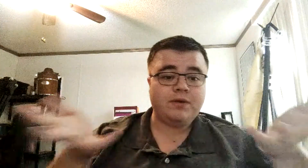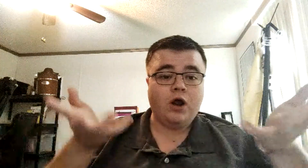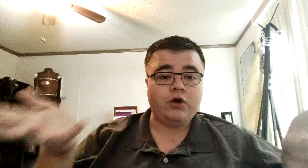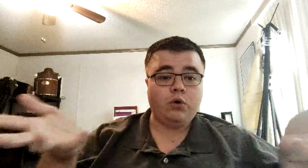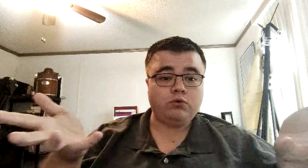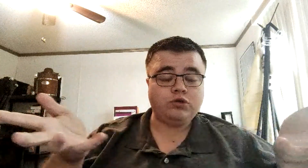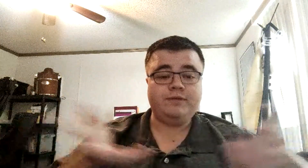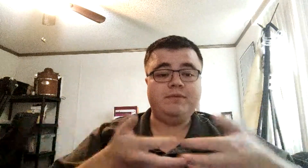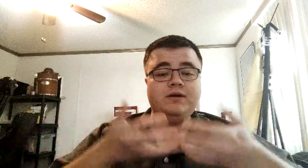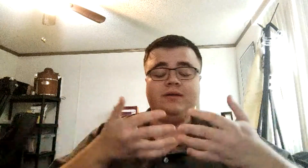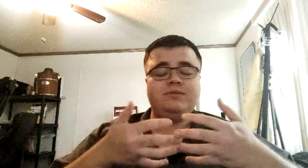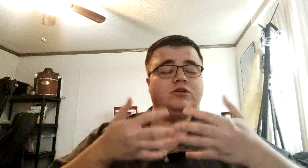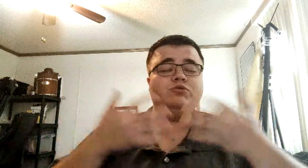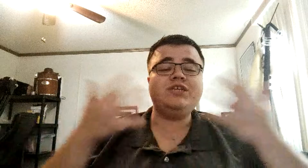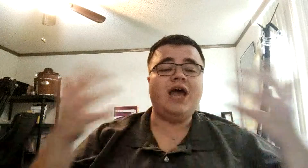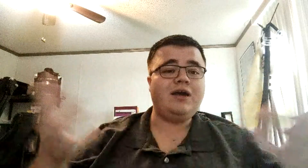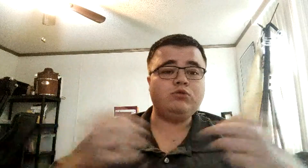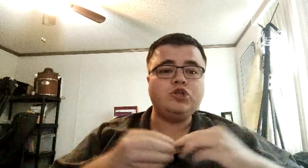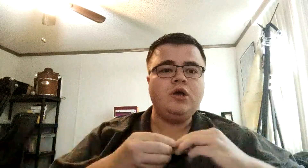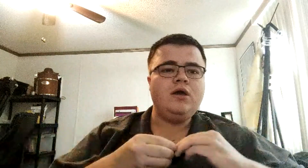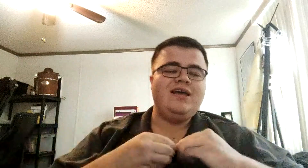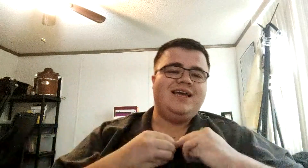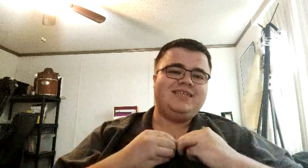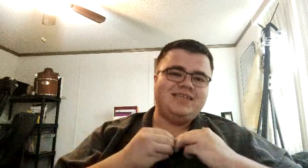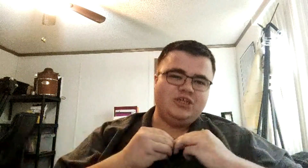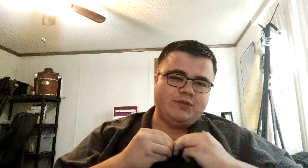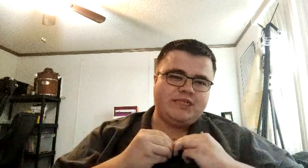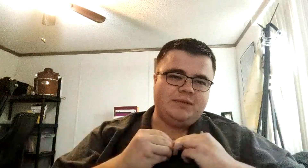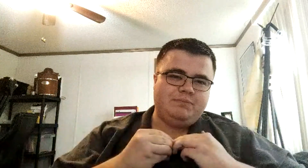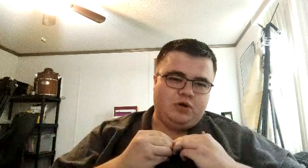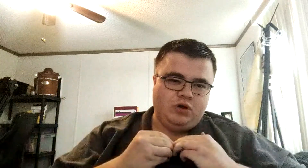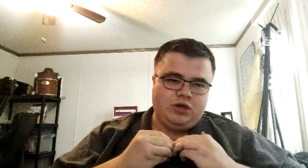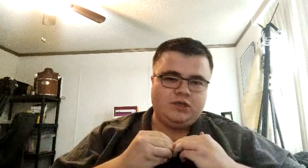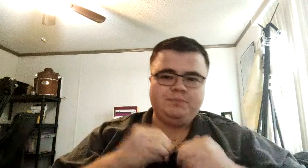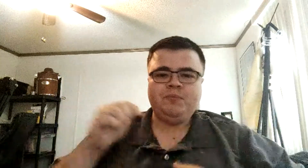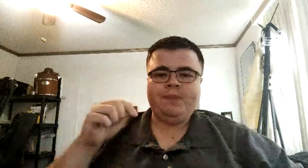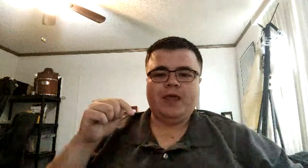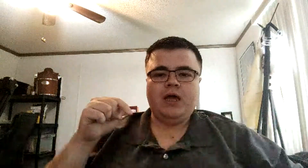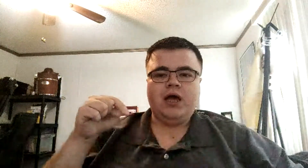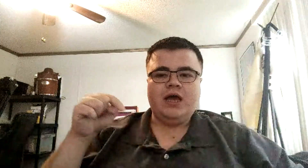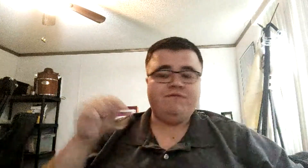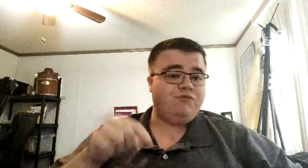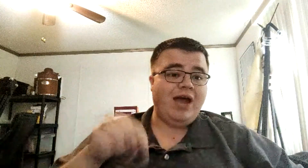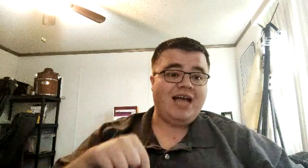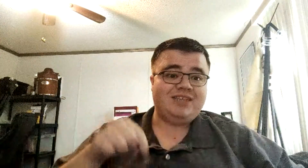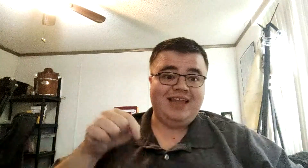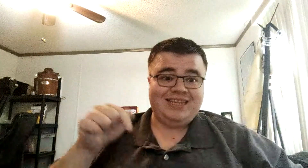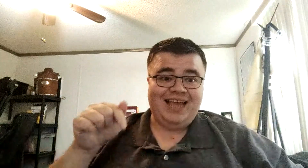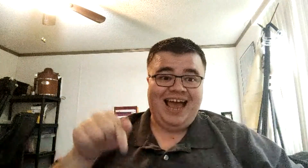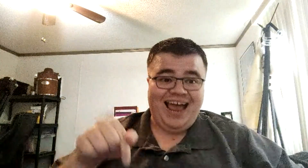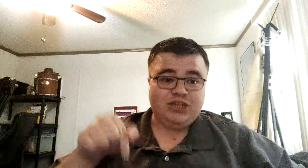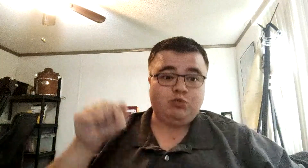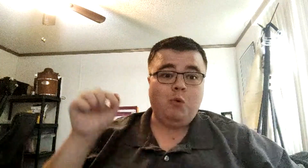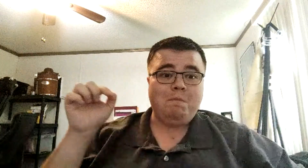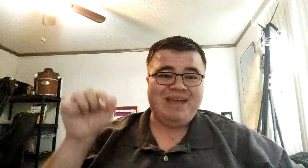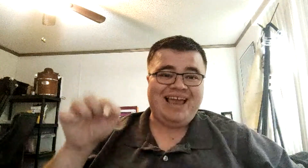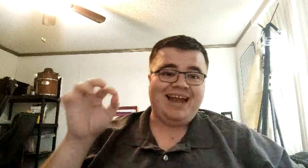other culture, new side, which is interesting because in France, that's actual beginning